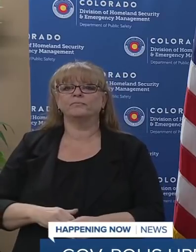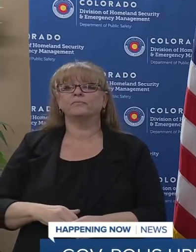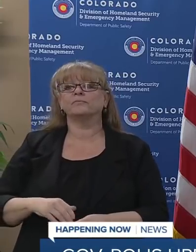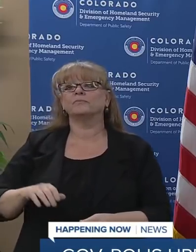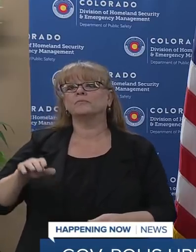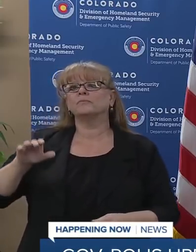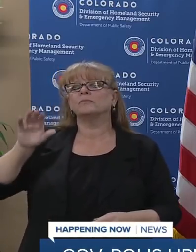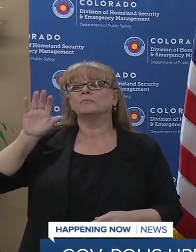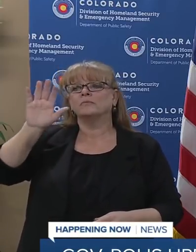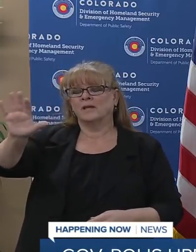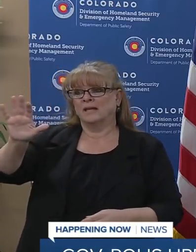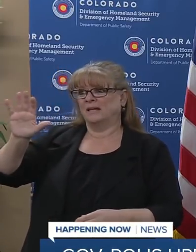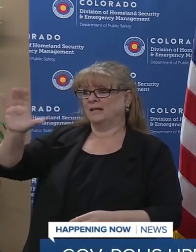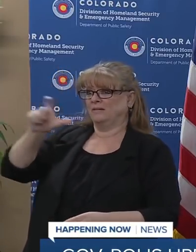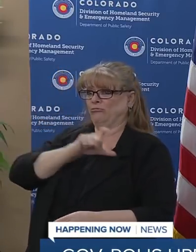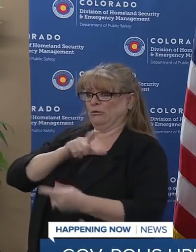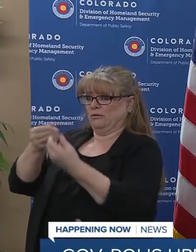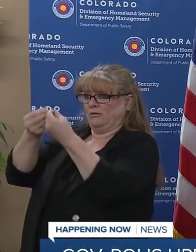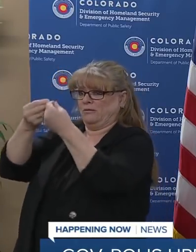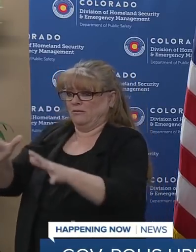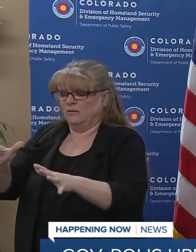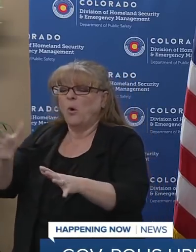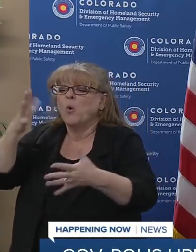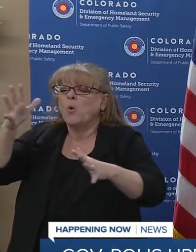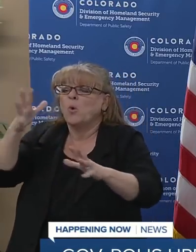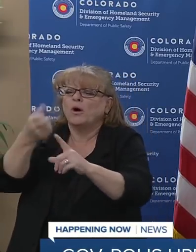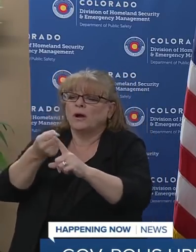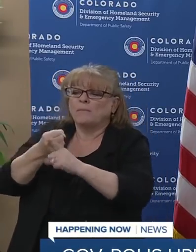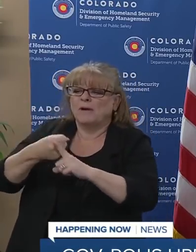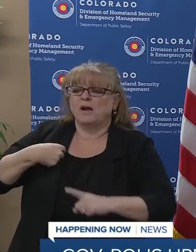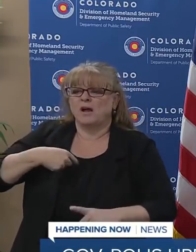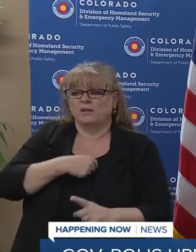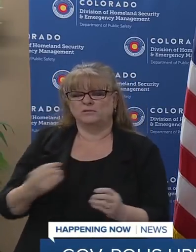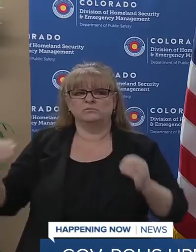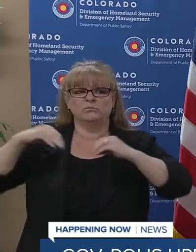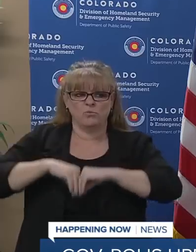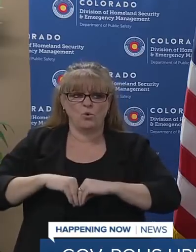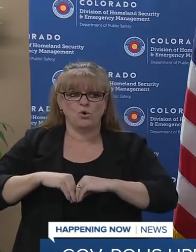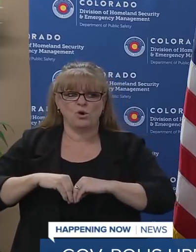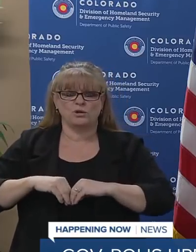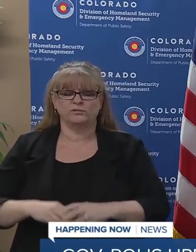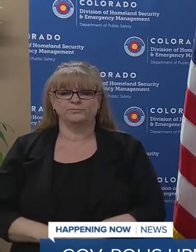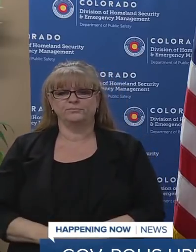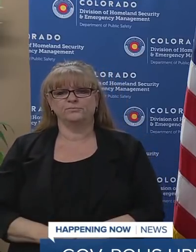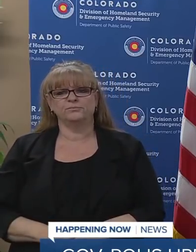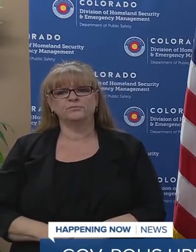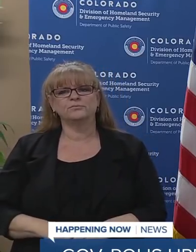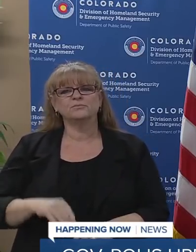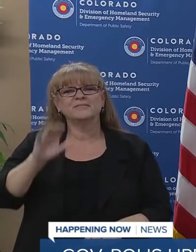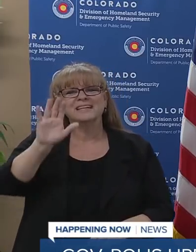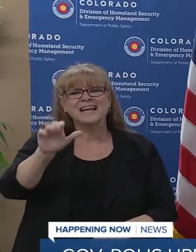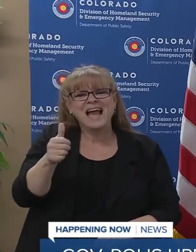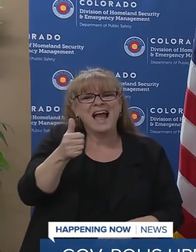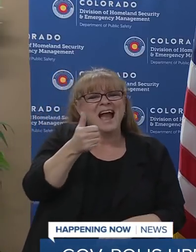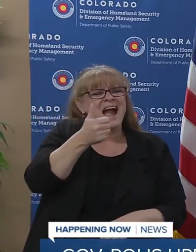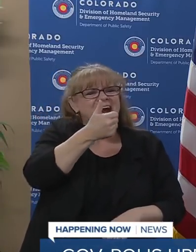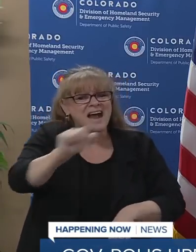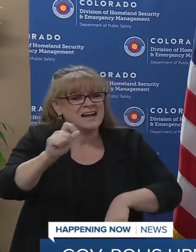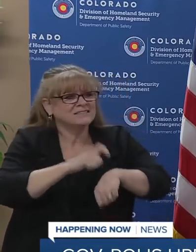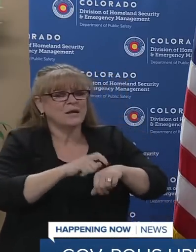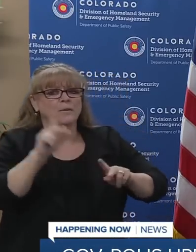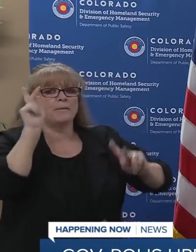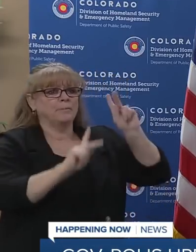emergency responders, you know, patriotic Americans and law enforcement, fire response, frontline healthcare workers, it really shows the selfless